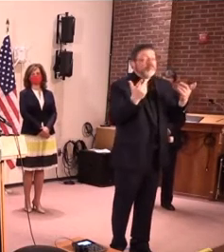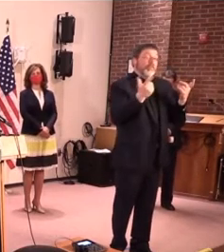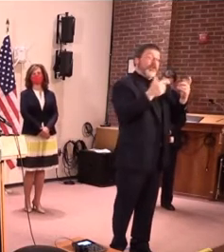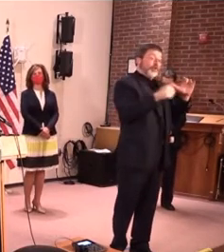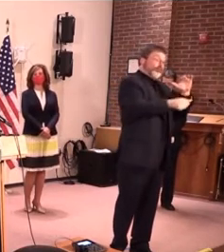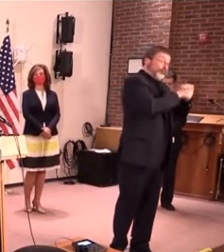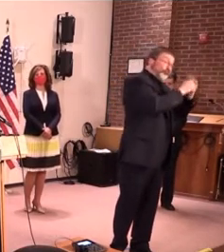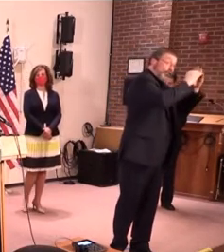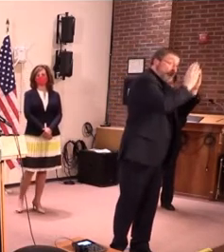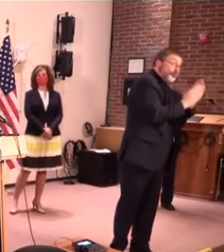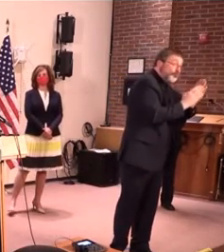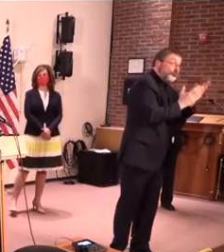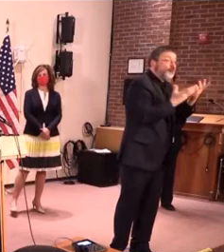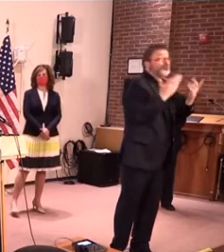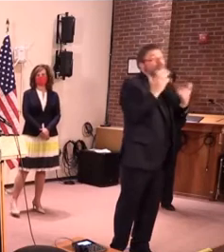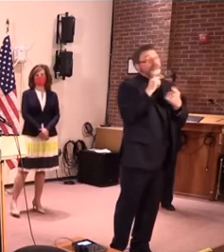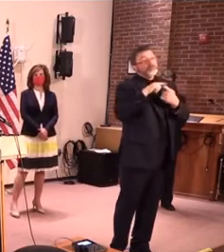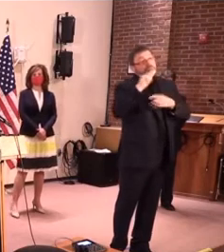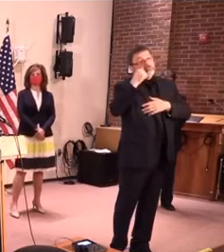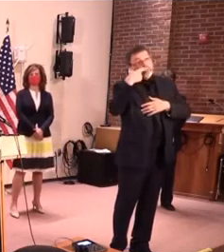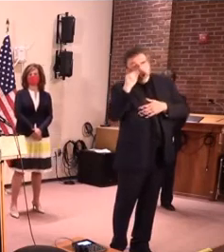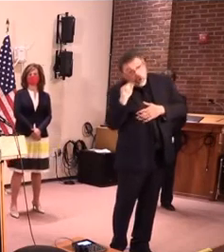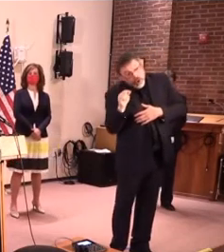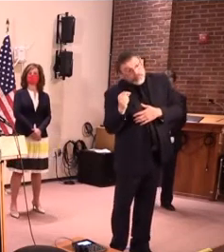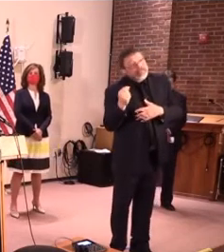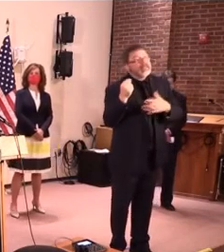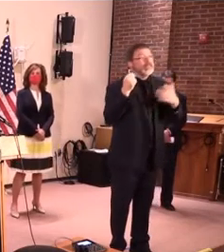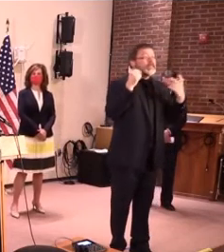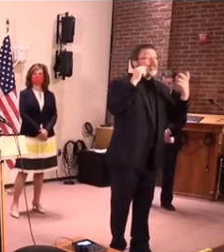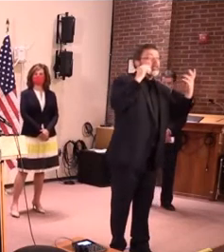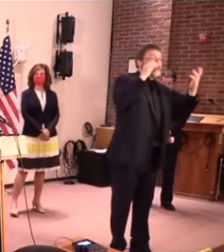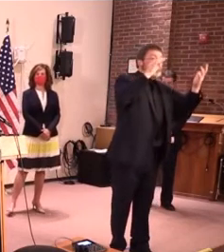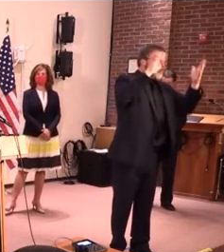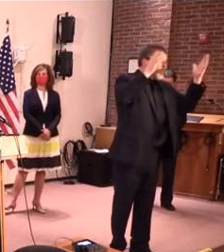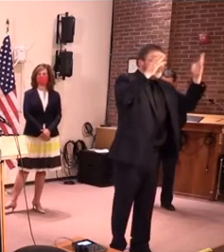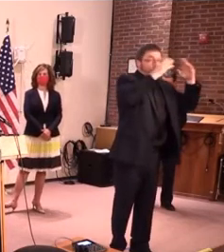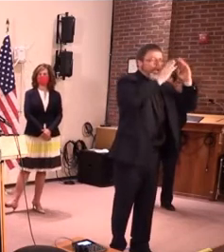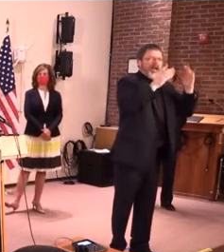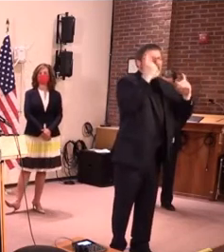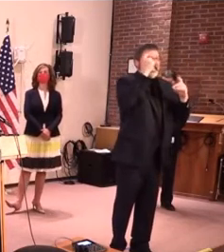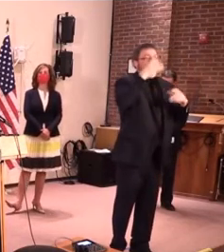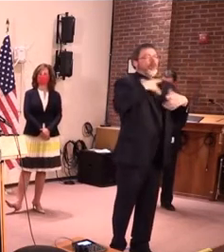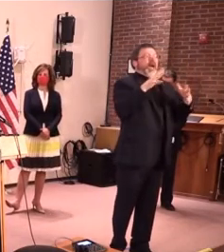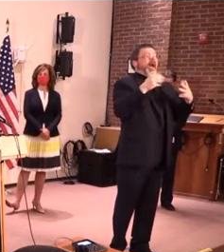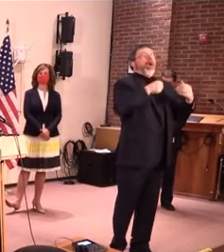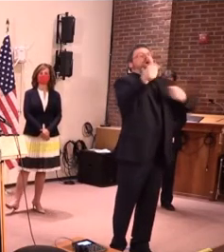is better than just putting people in motels, and that's what we're working on now.